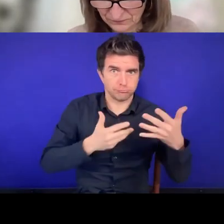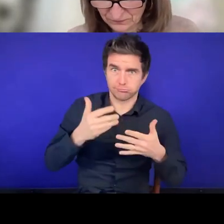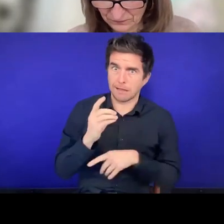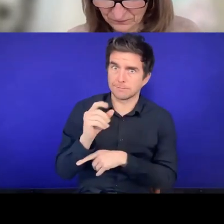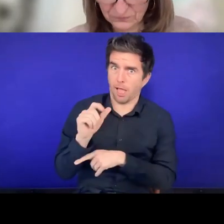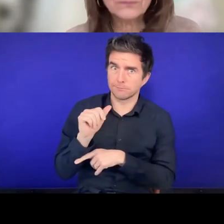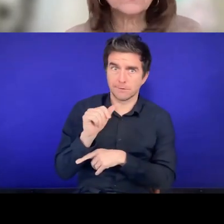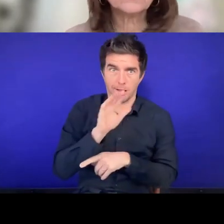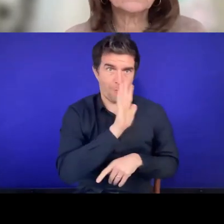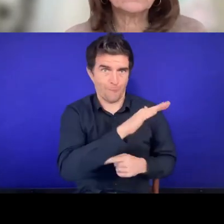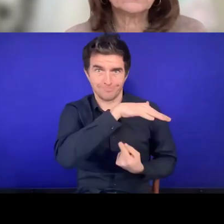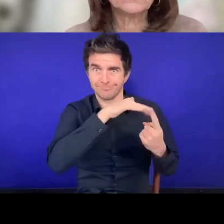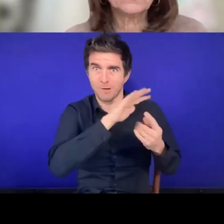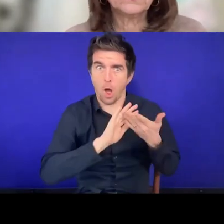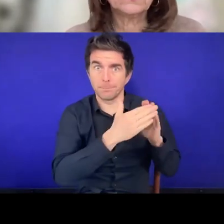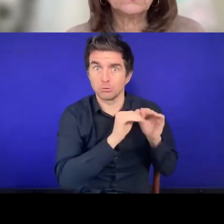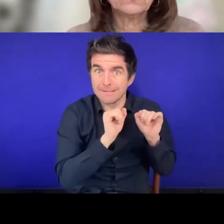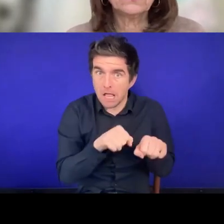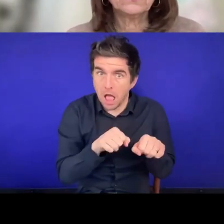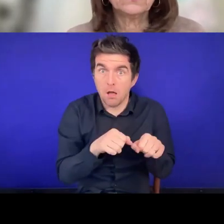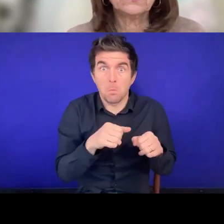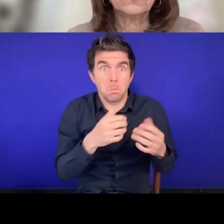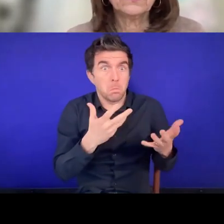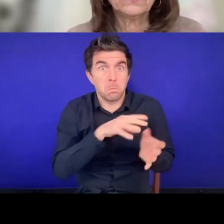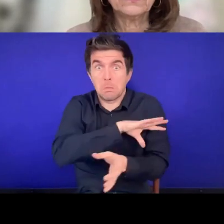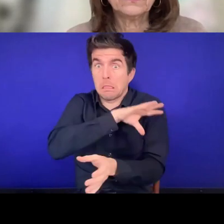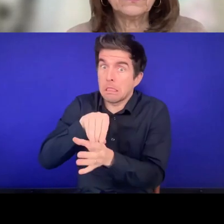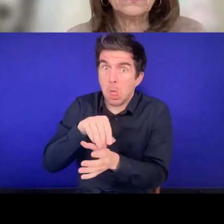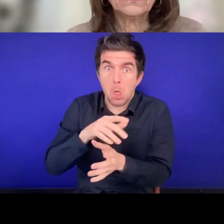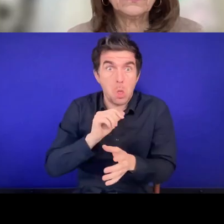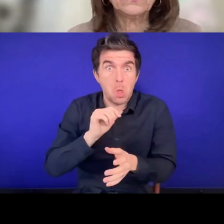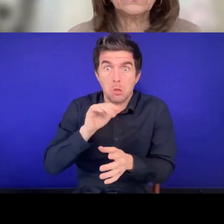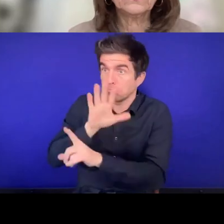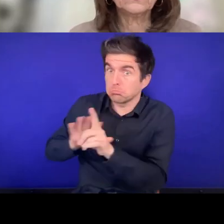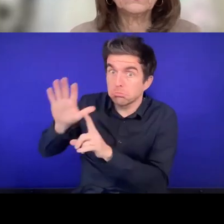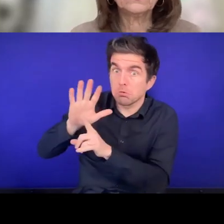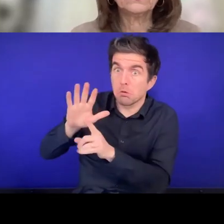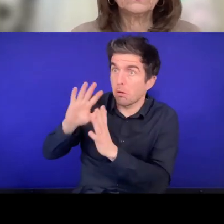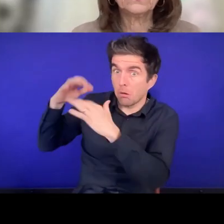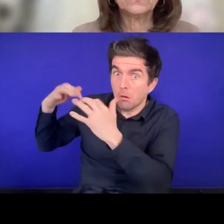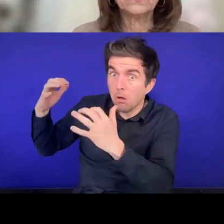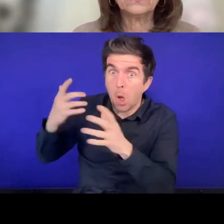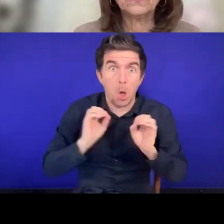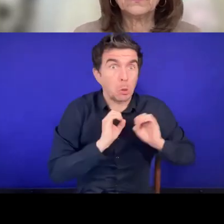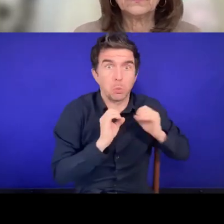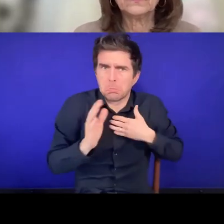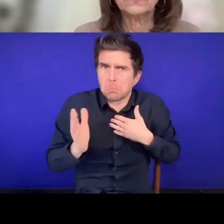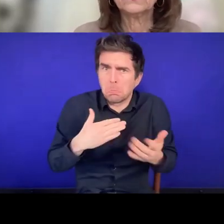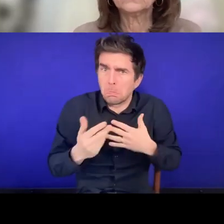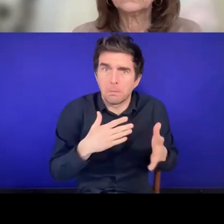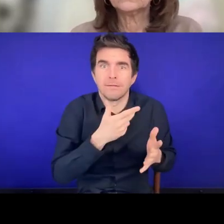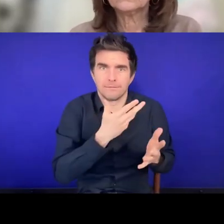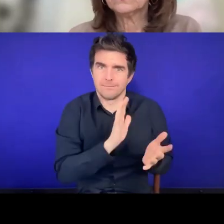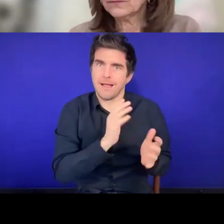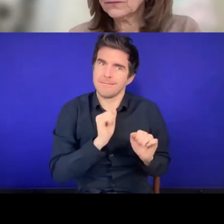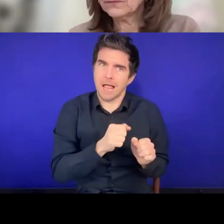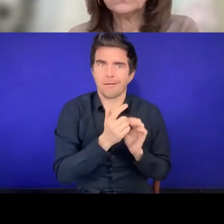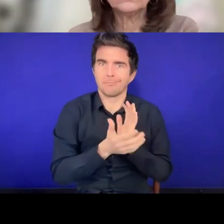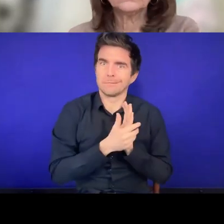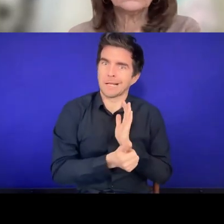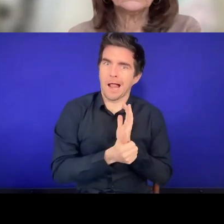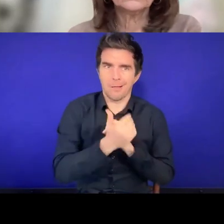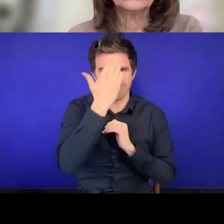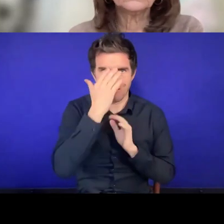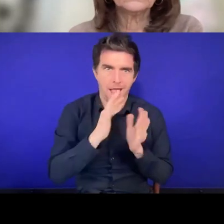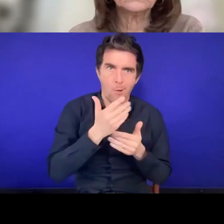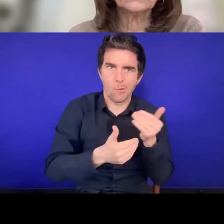to learn about and understand what's happening in their own communities and use that data in ways that are going to benefit their communities.